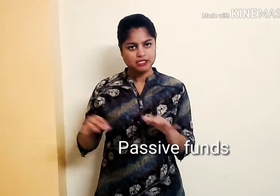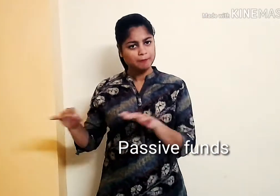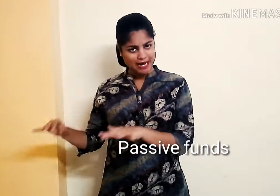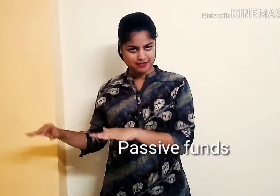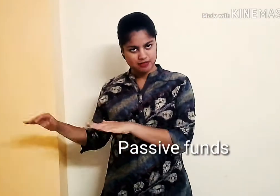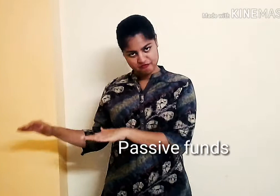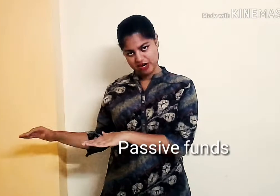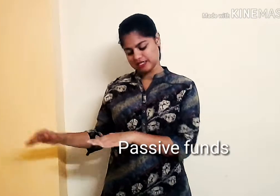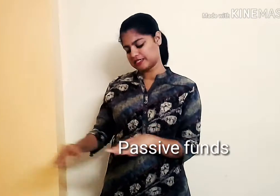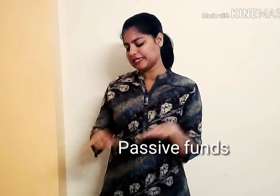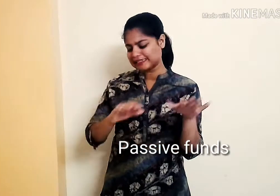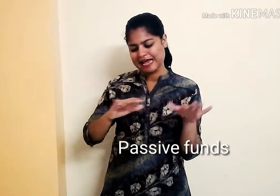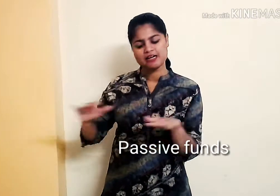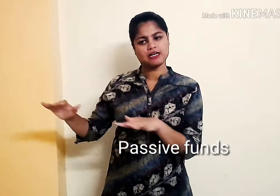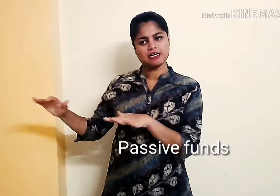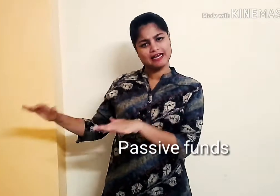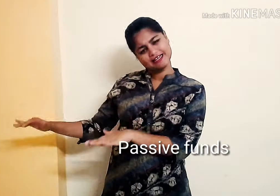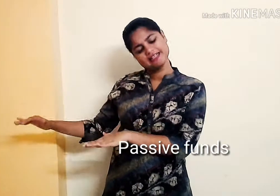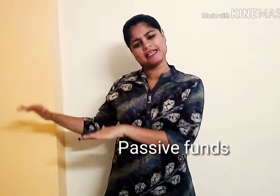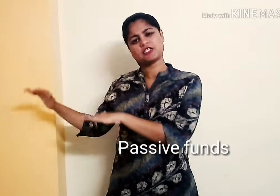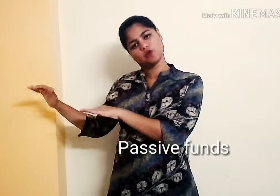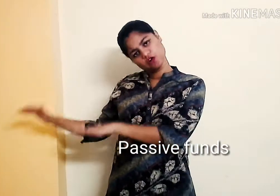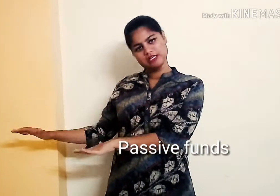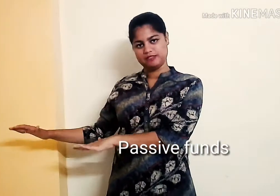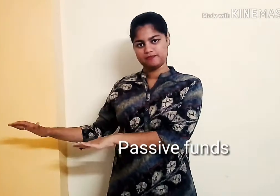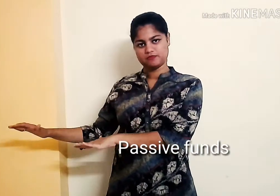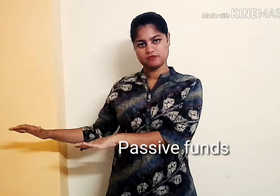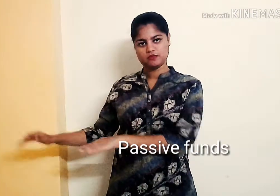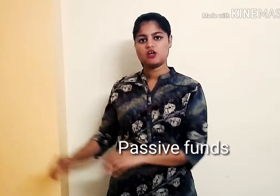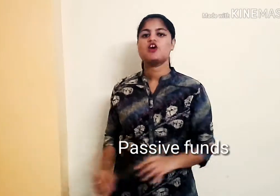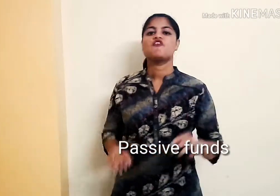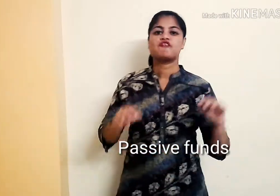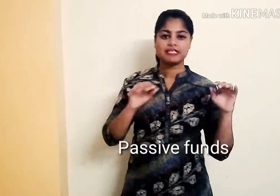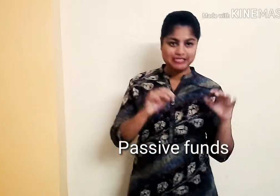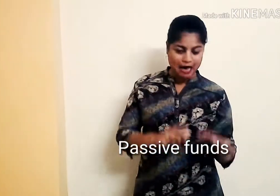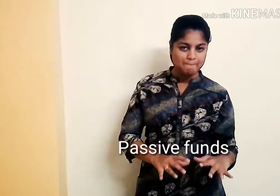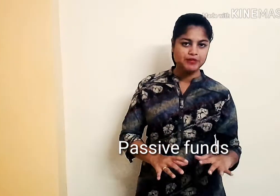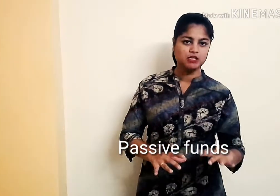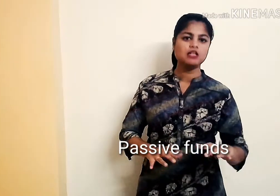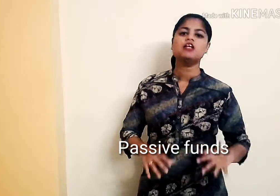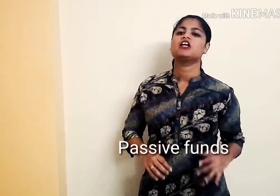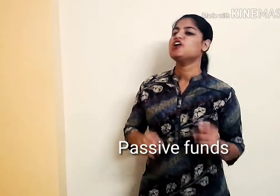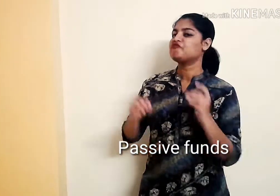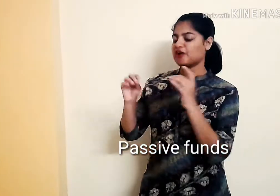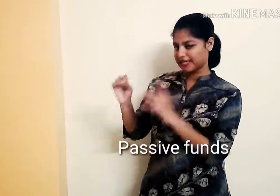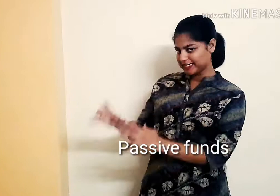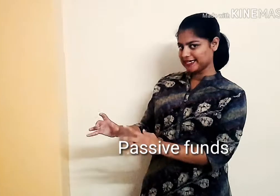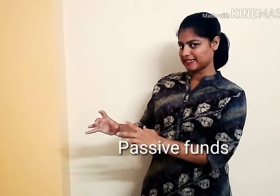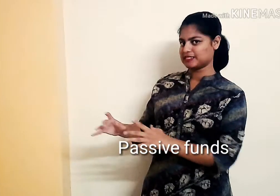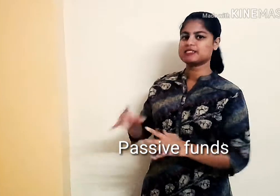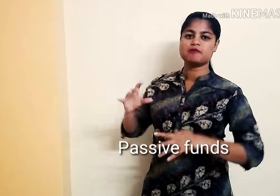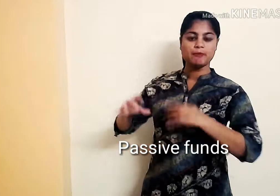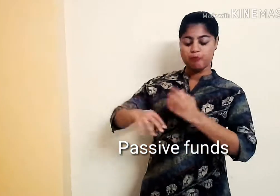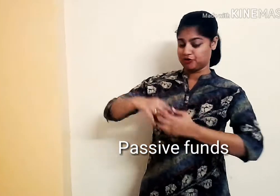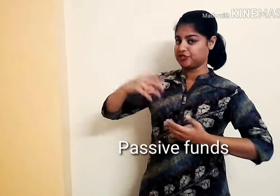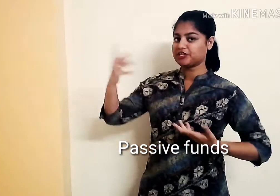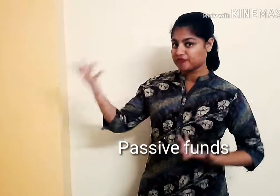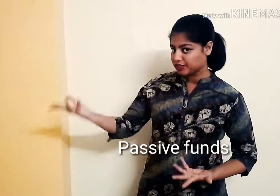In passive funds, they track an index only. For example, if your index is giving positive